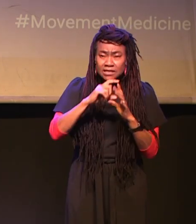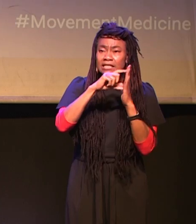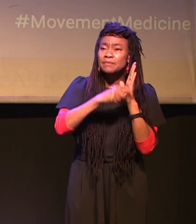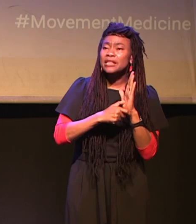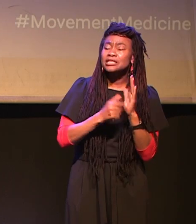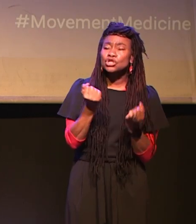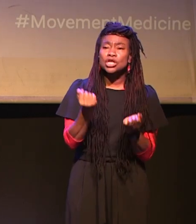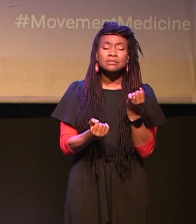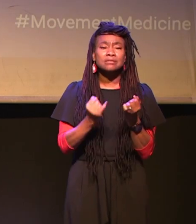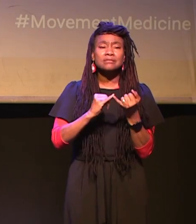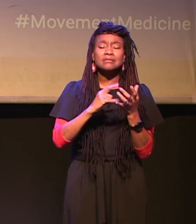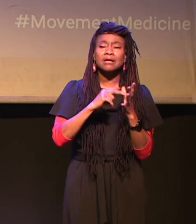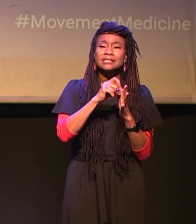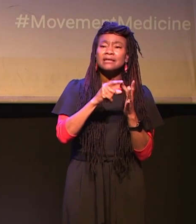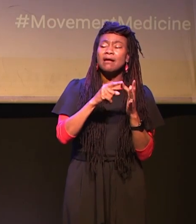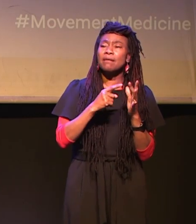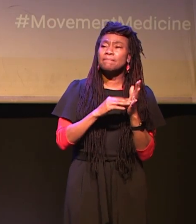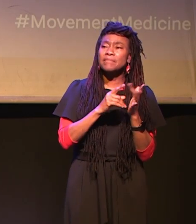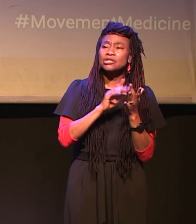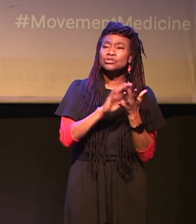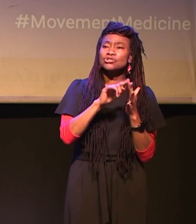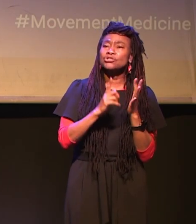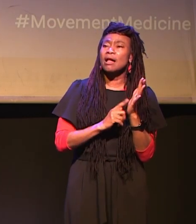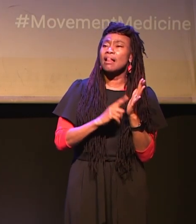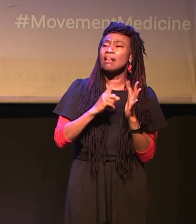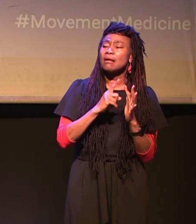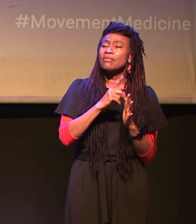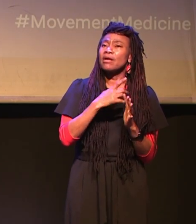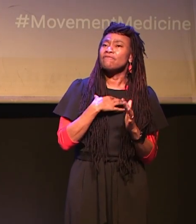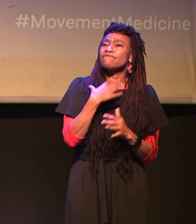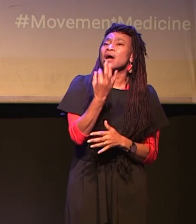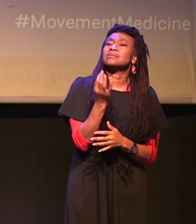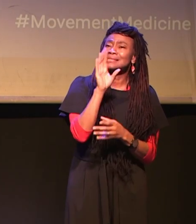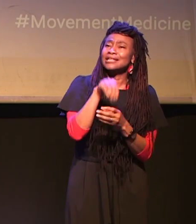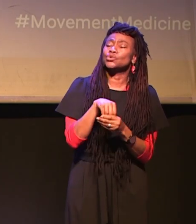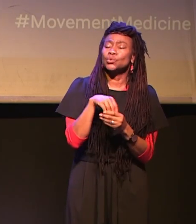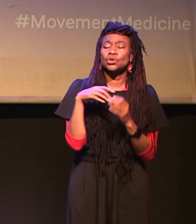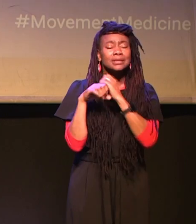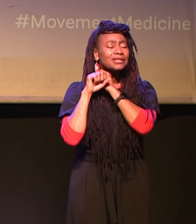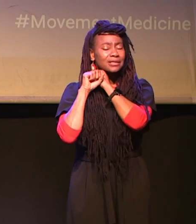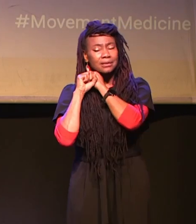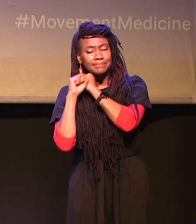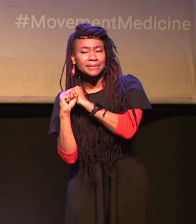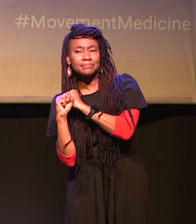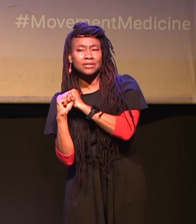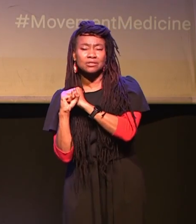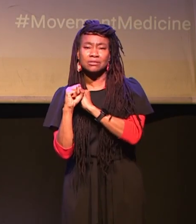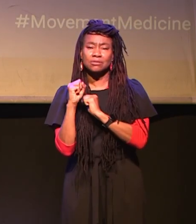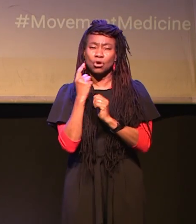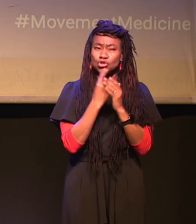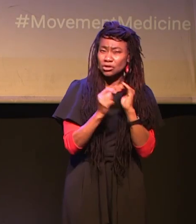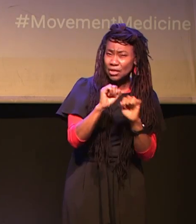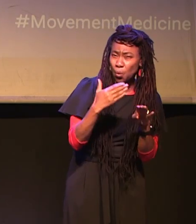and Lani and Michelle who have keep inviting us back into commitment. And it's not just their work, it's all of our work, but